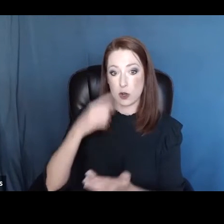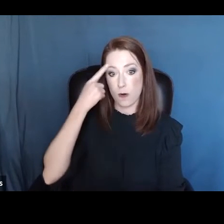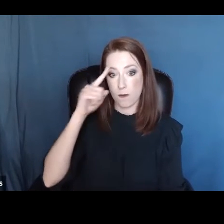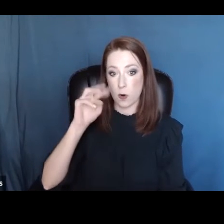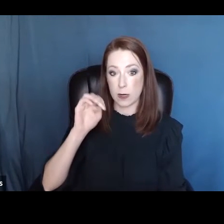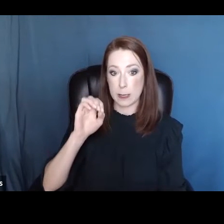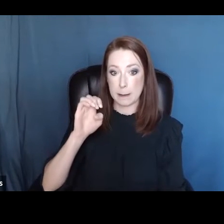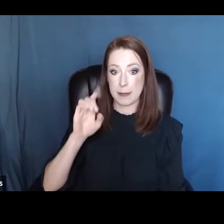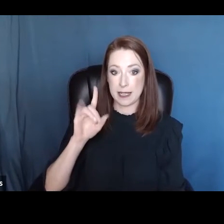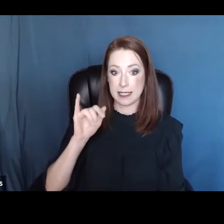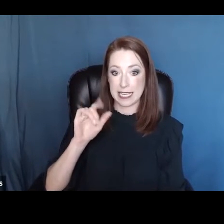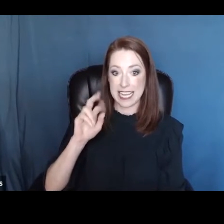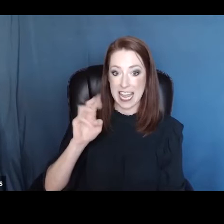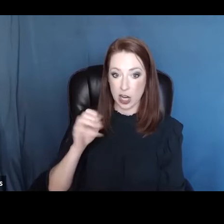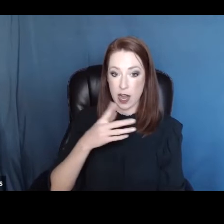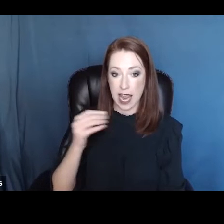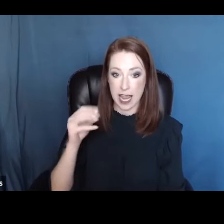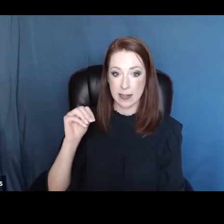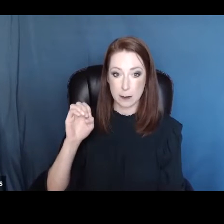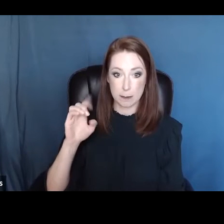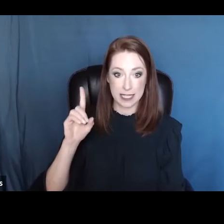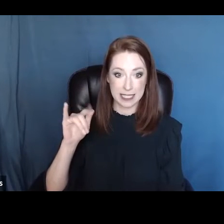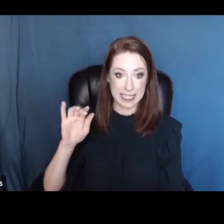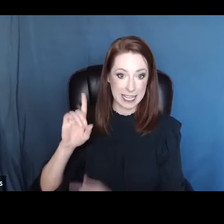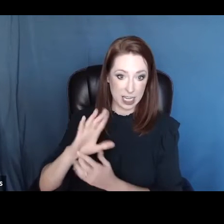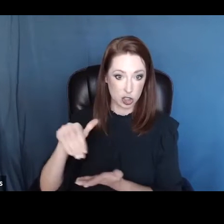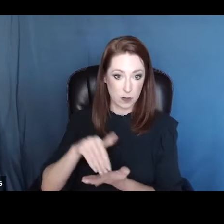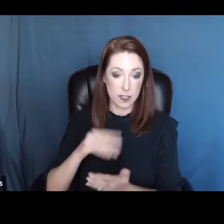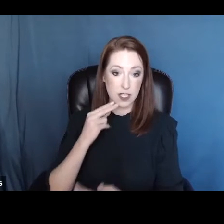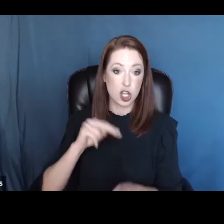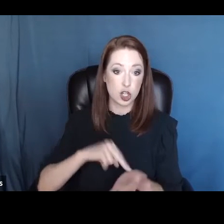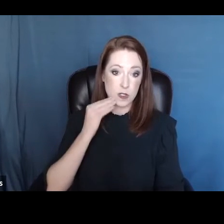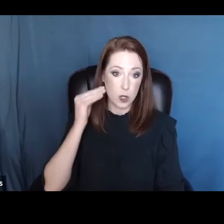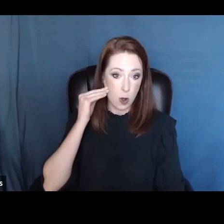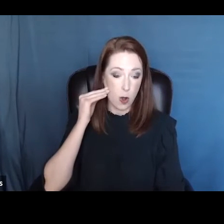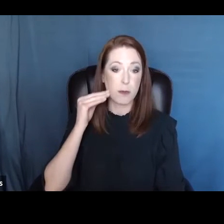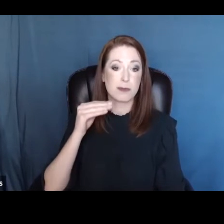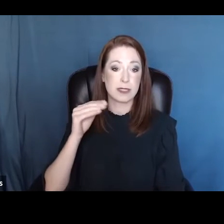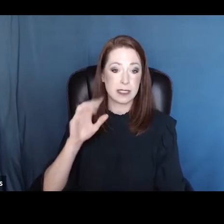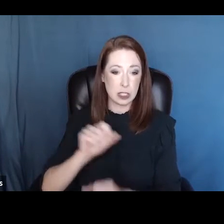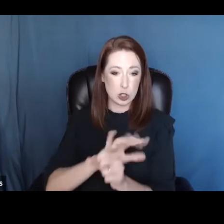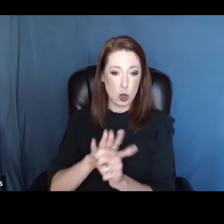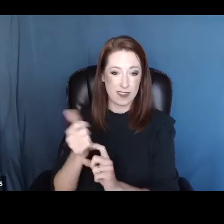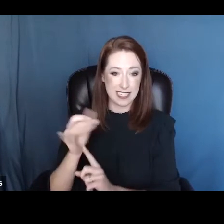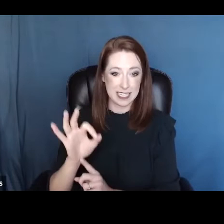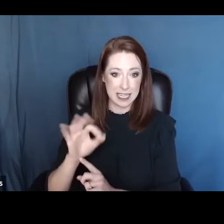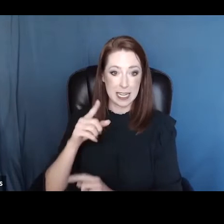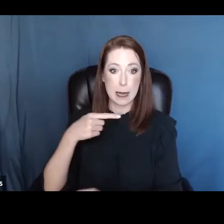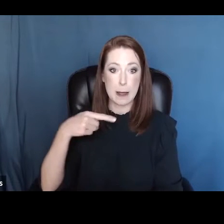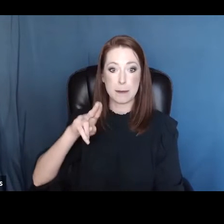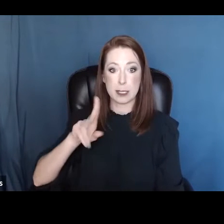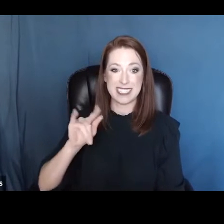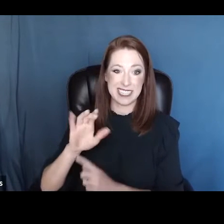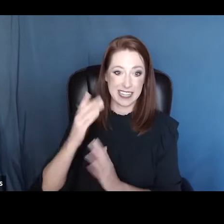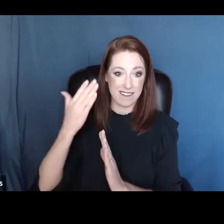Medicaid Services nursing home COVID-19 public file. This data is at the nursing home